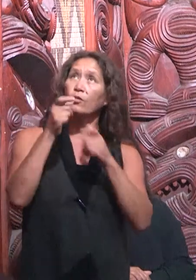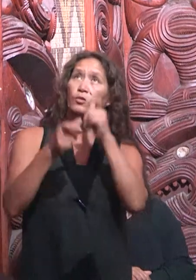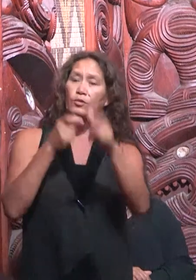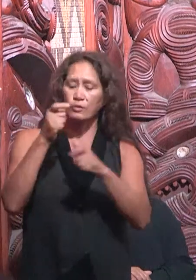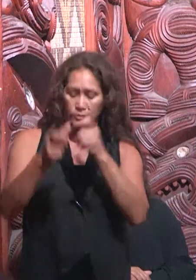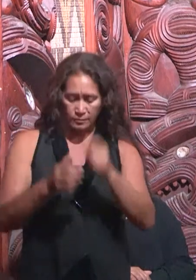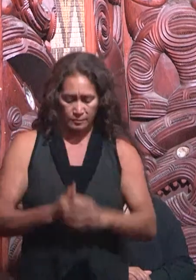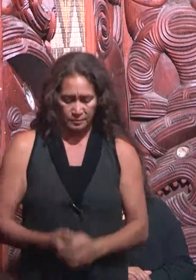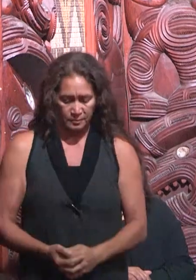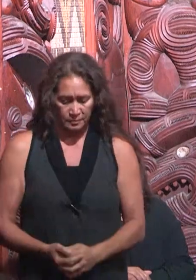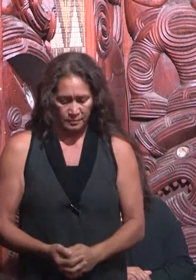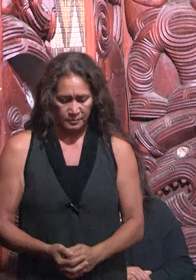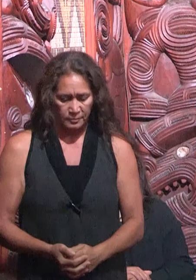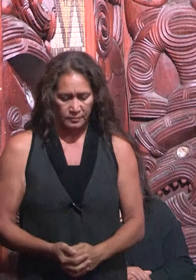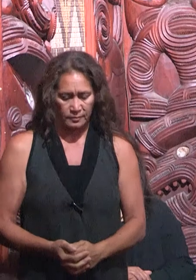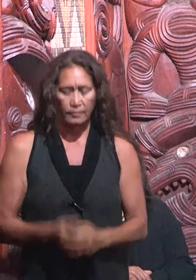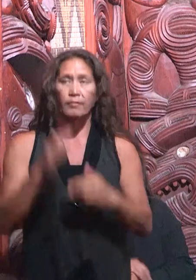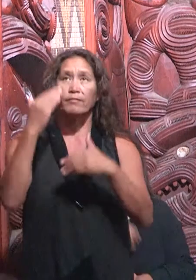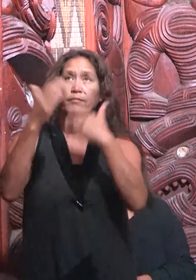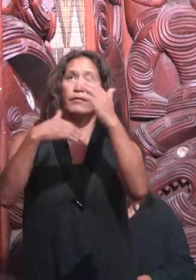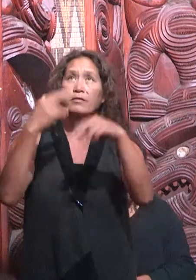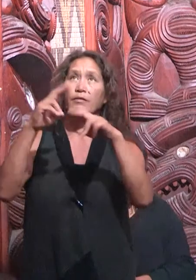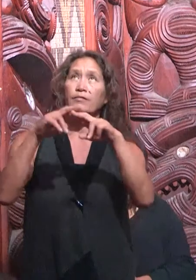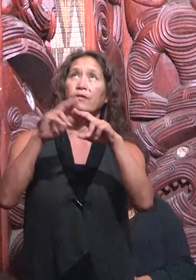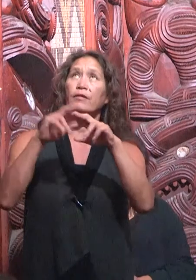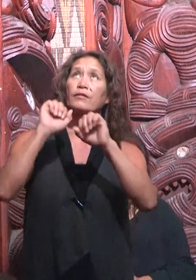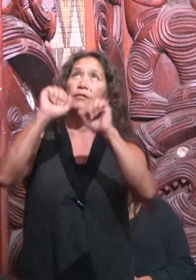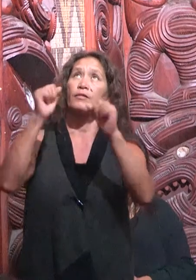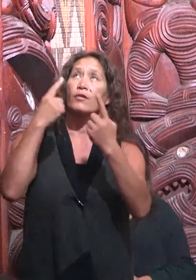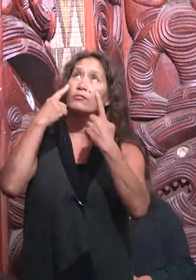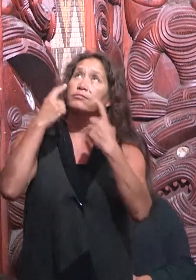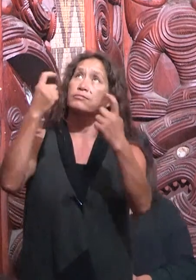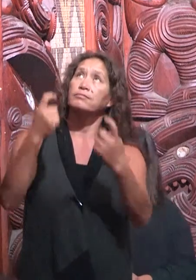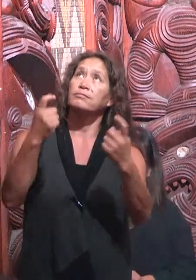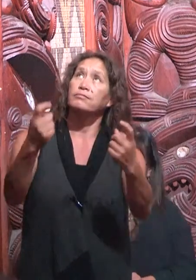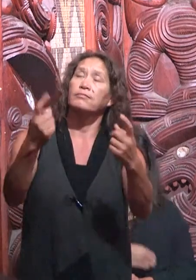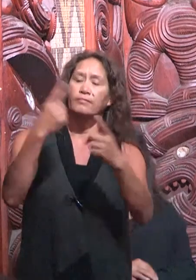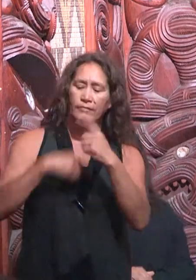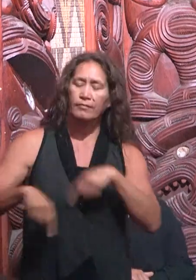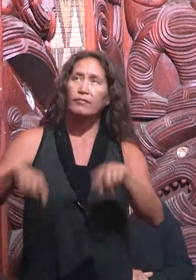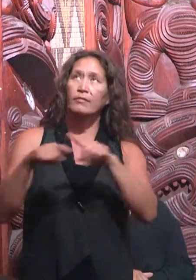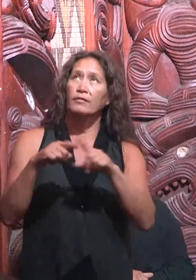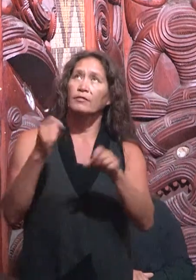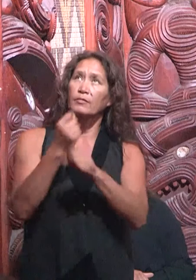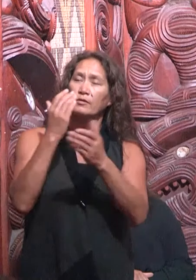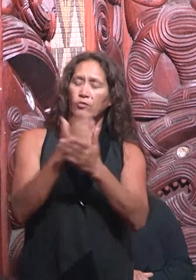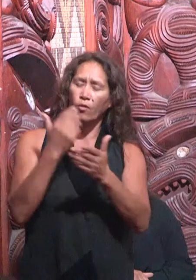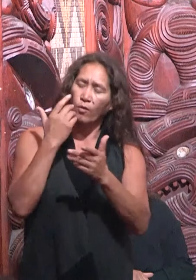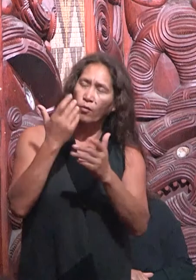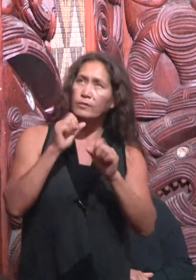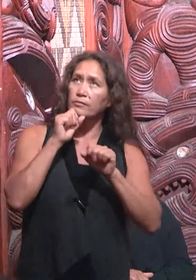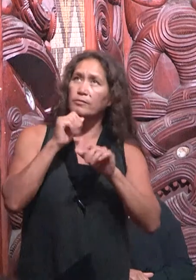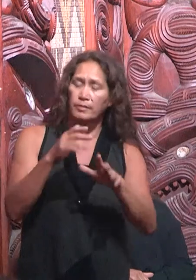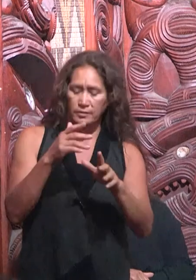koe. E te atua, mato manaiki e o a mato whakawhita, a